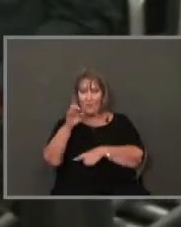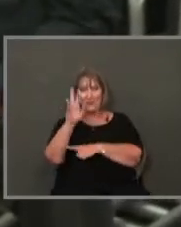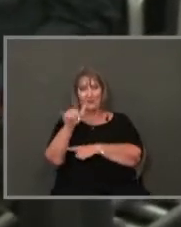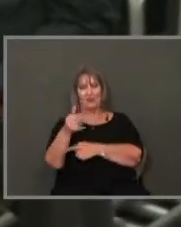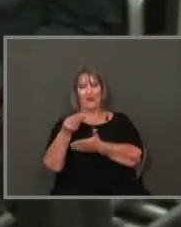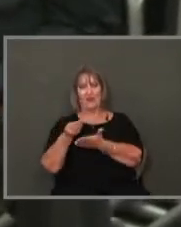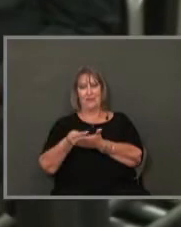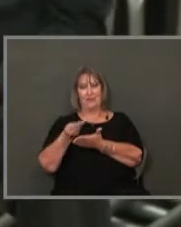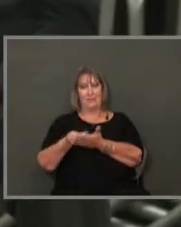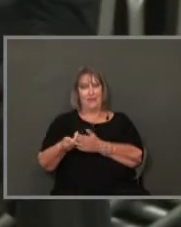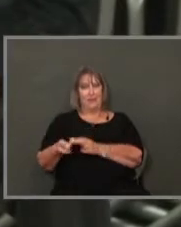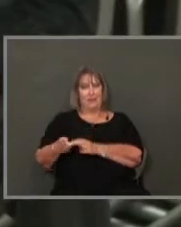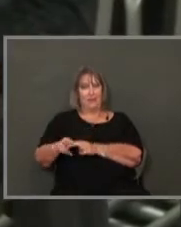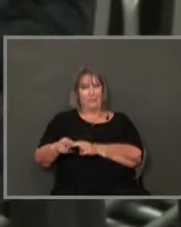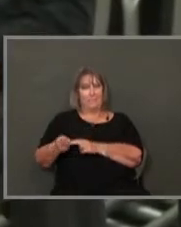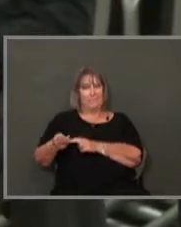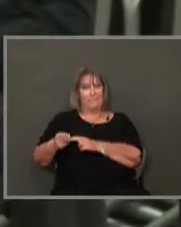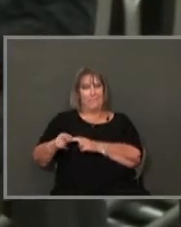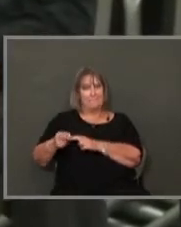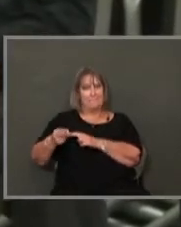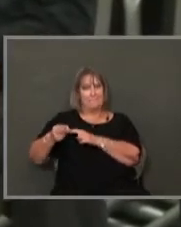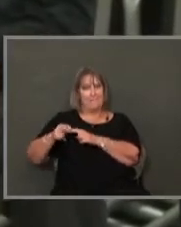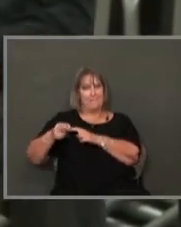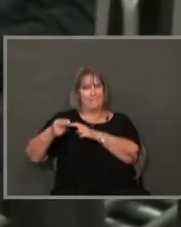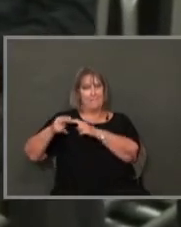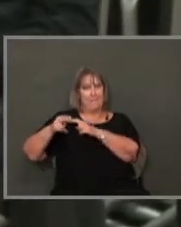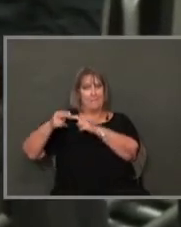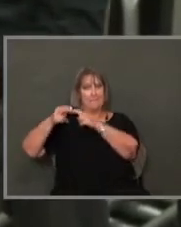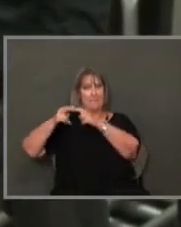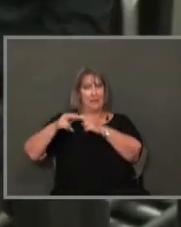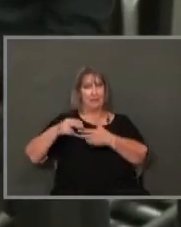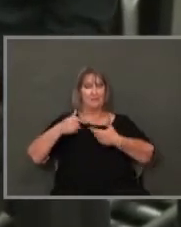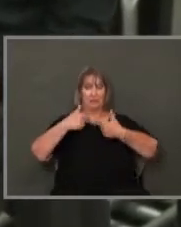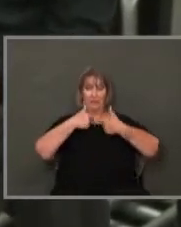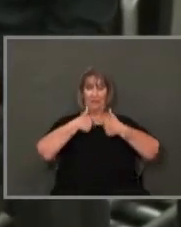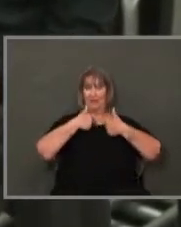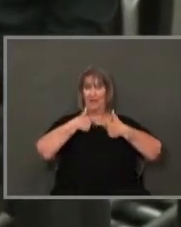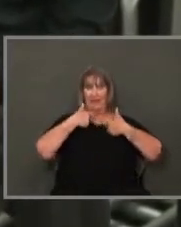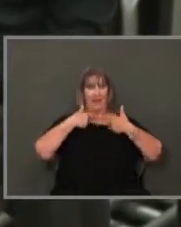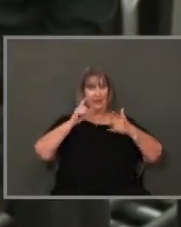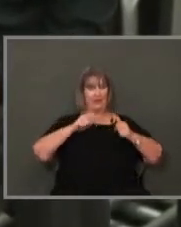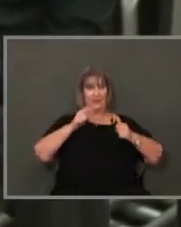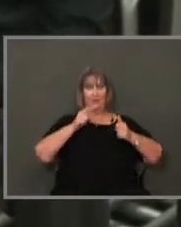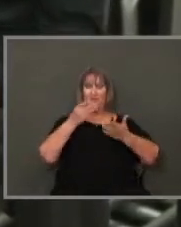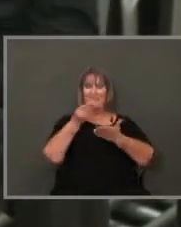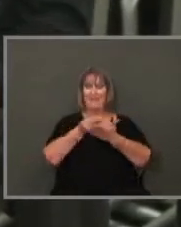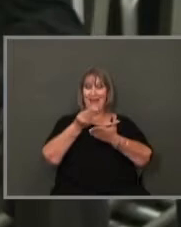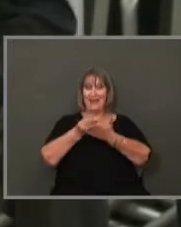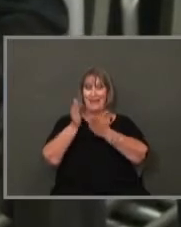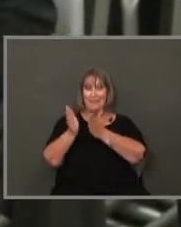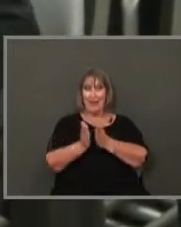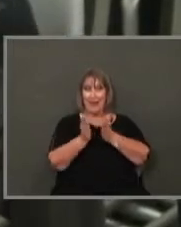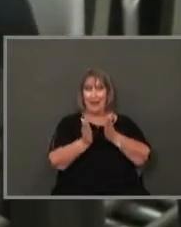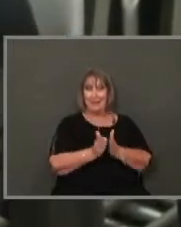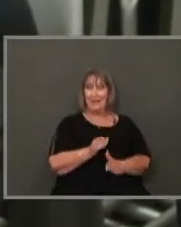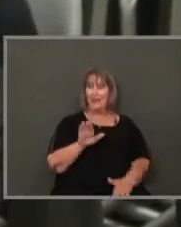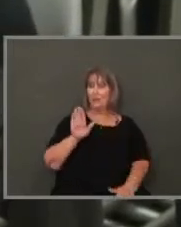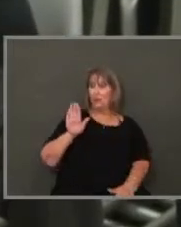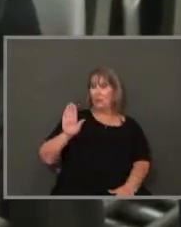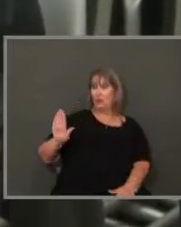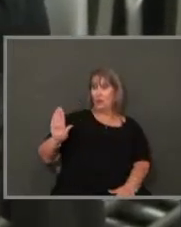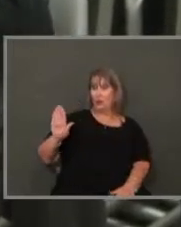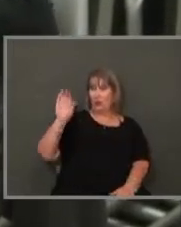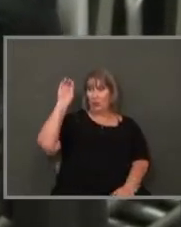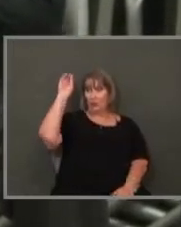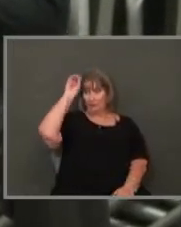so for the staff, my responsibility is to lay out the financial plan. But the issue that you're talking about is the